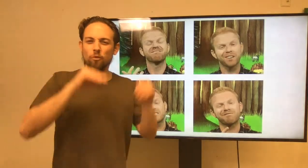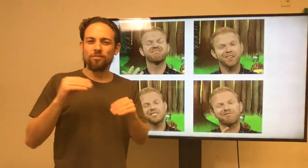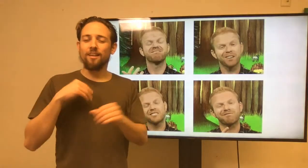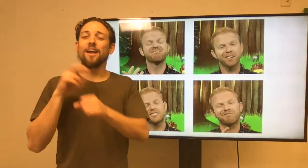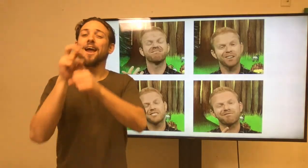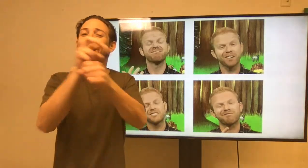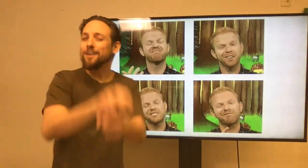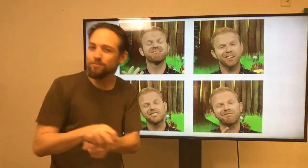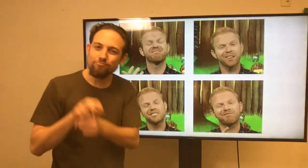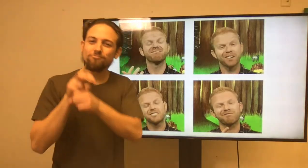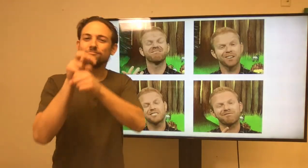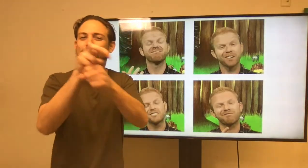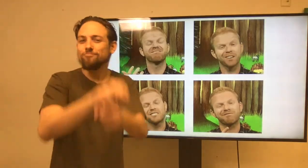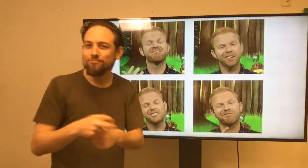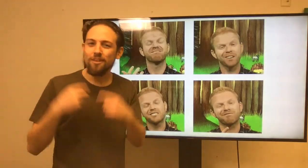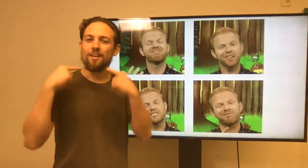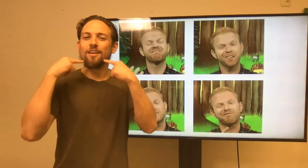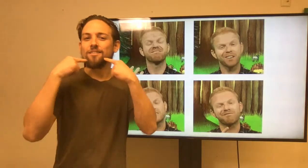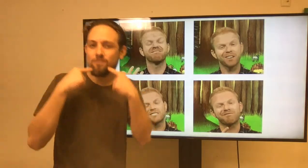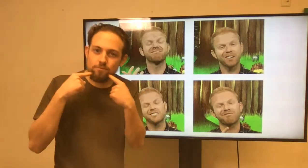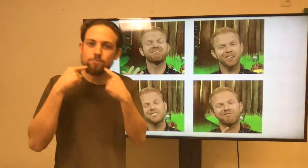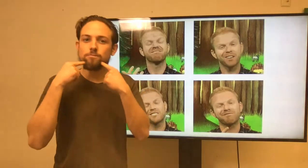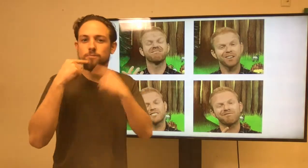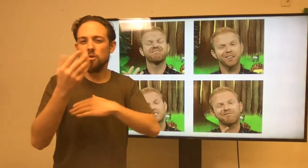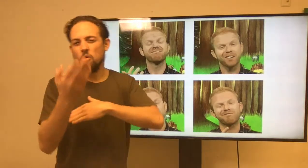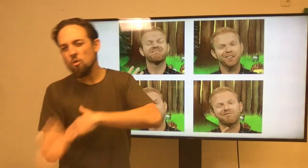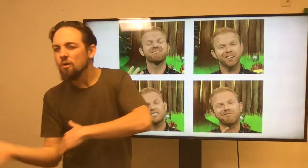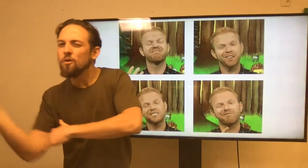movement. You can't do one without the other in ASL.